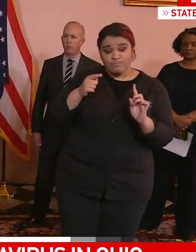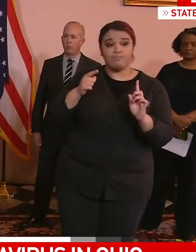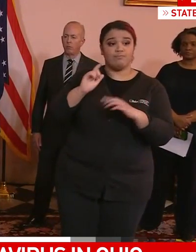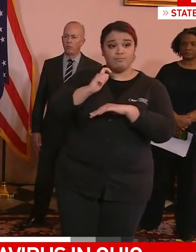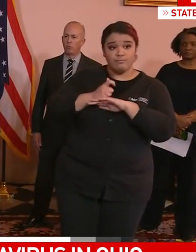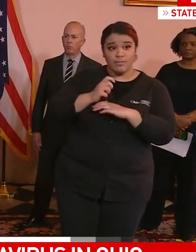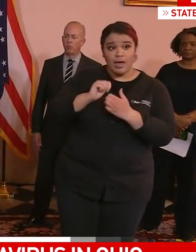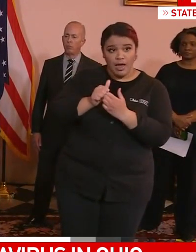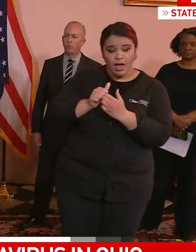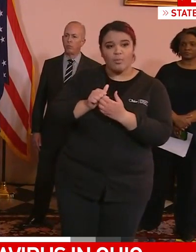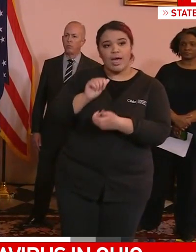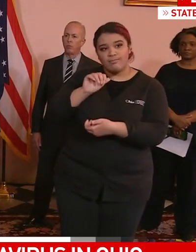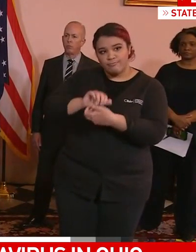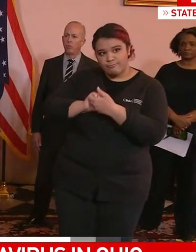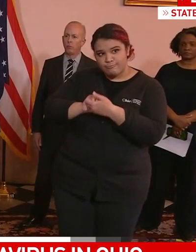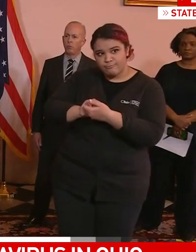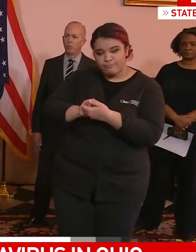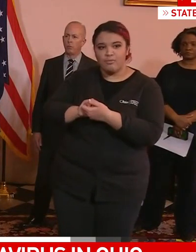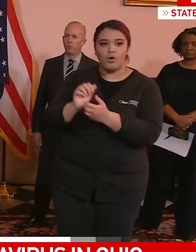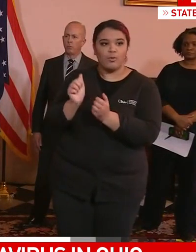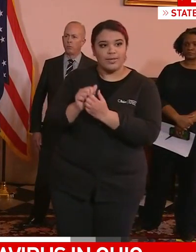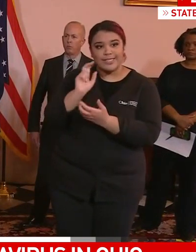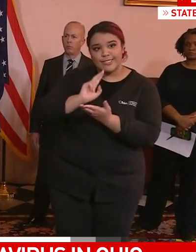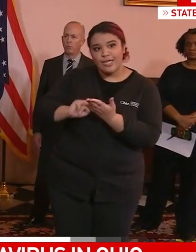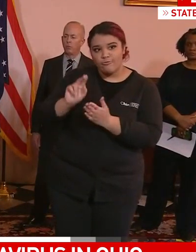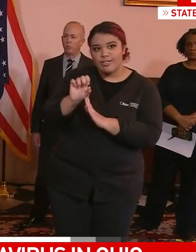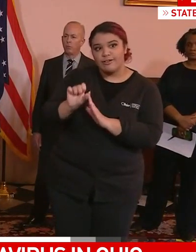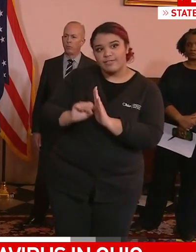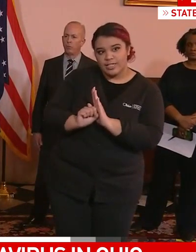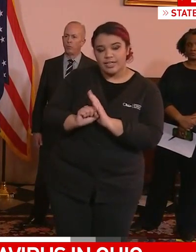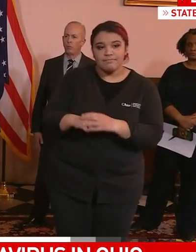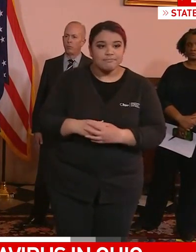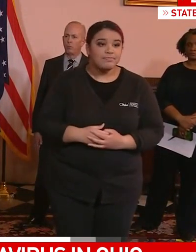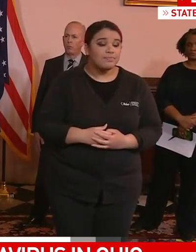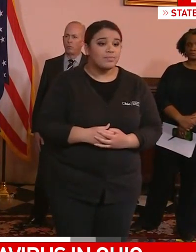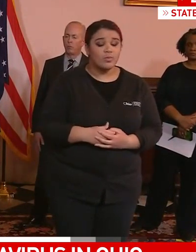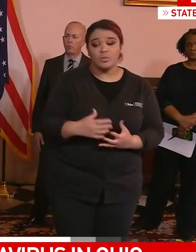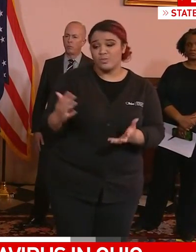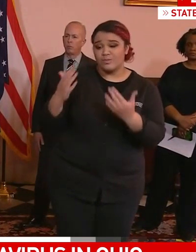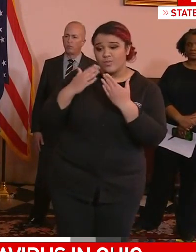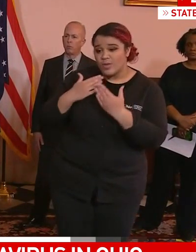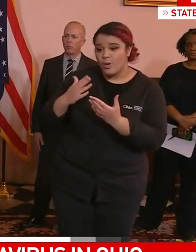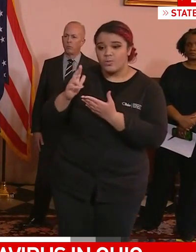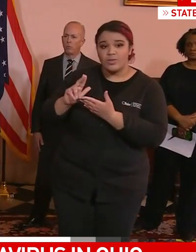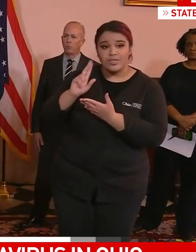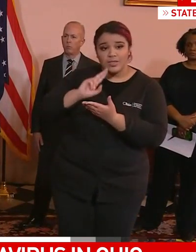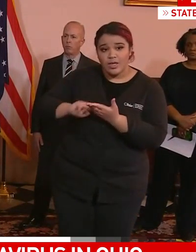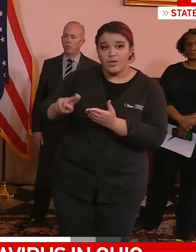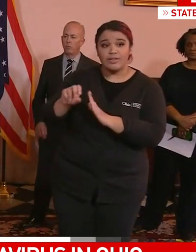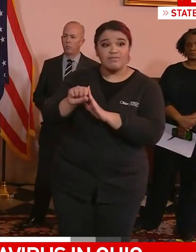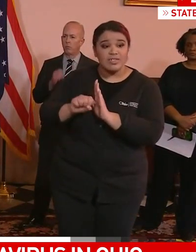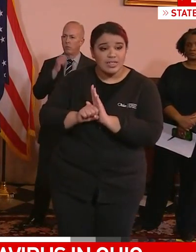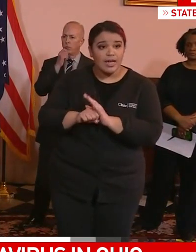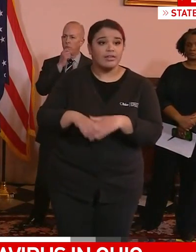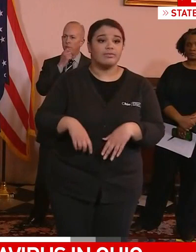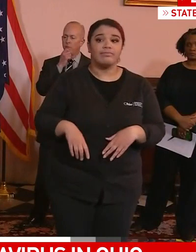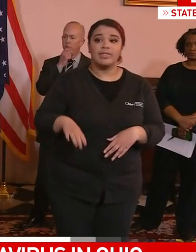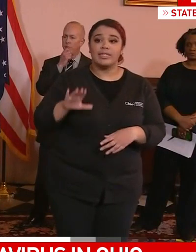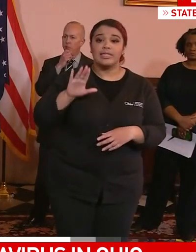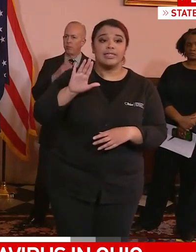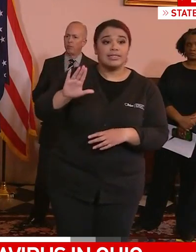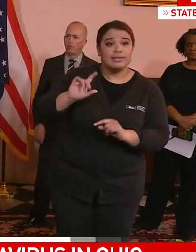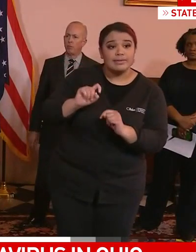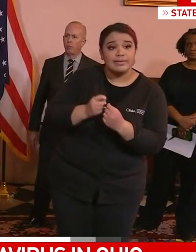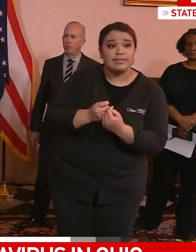thank him. I want to thank all his team. I want to thank everyone across the state of Ohio at local boards of